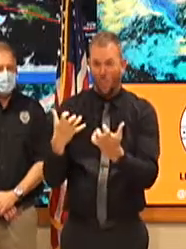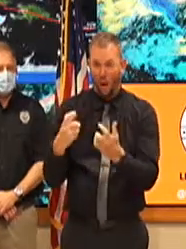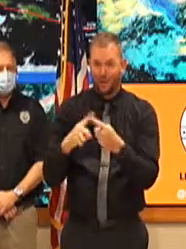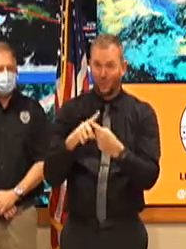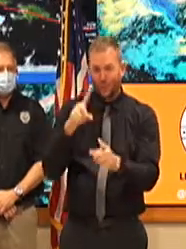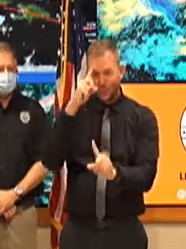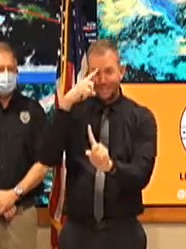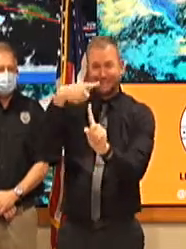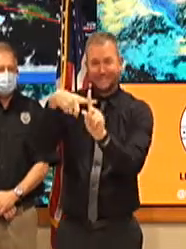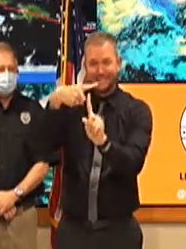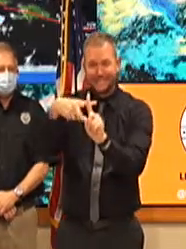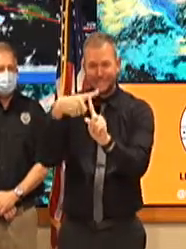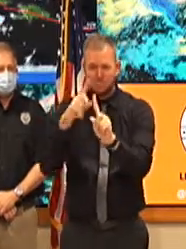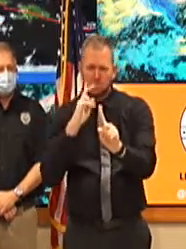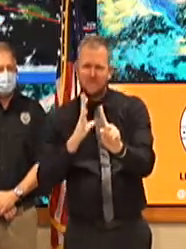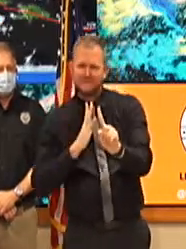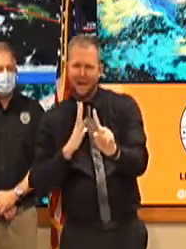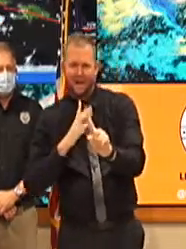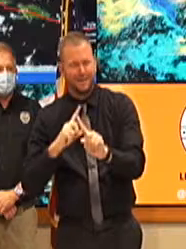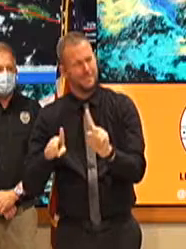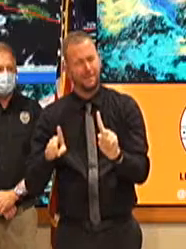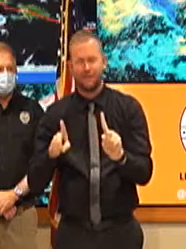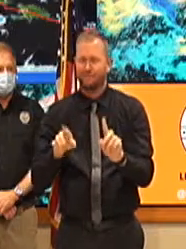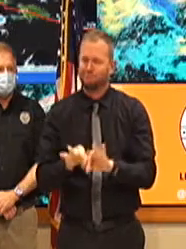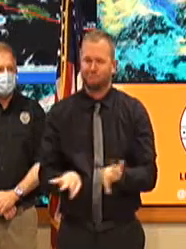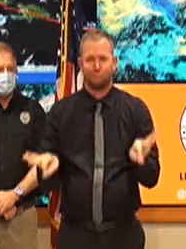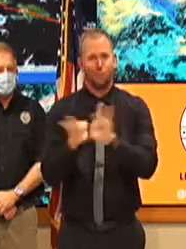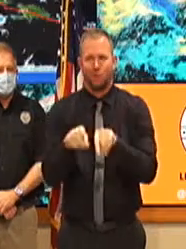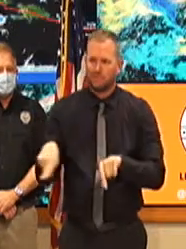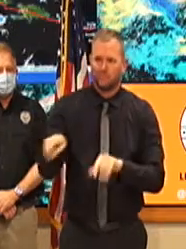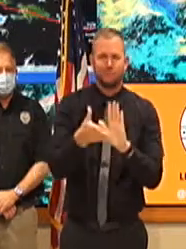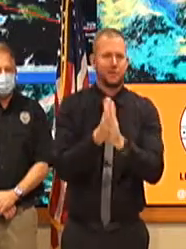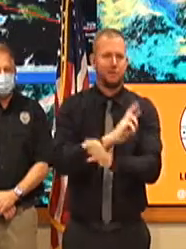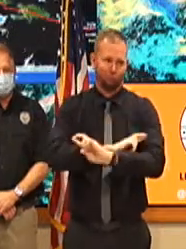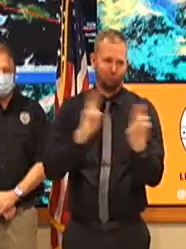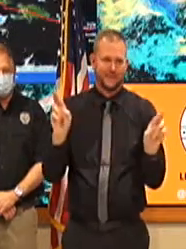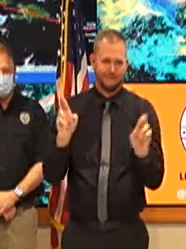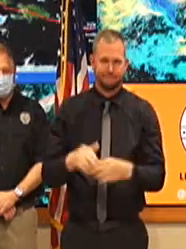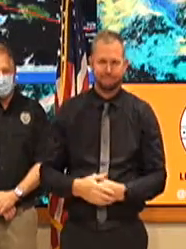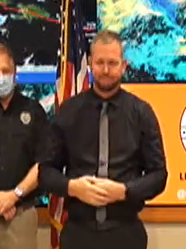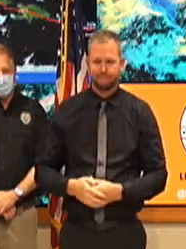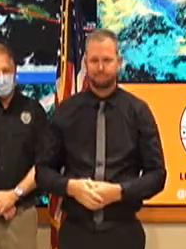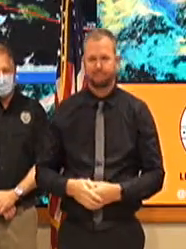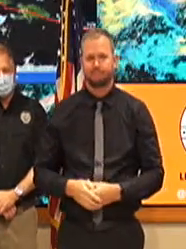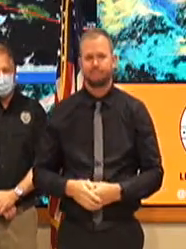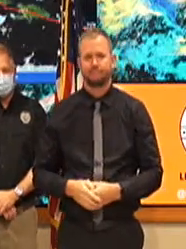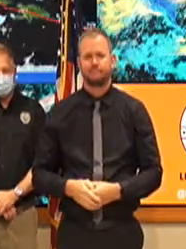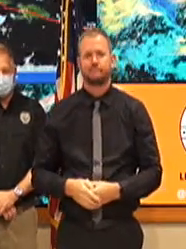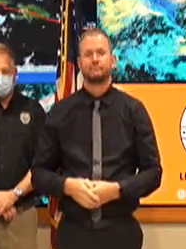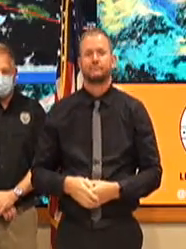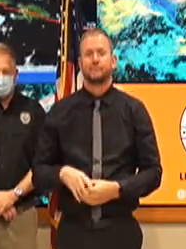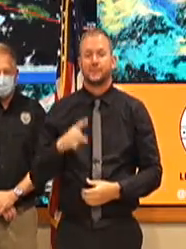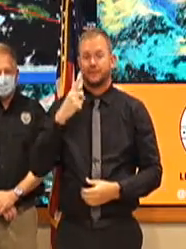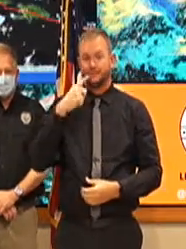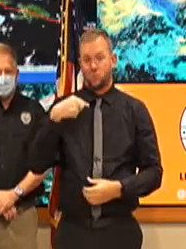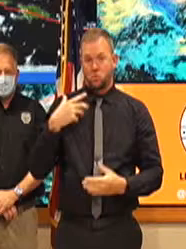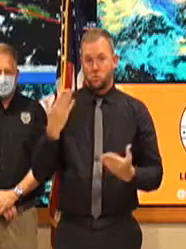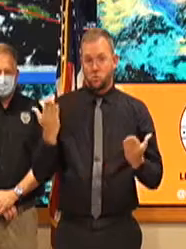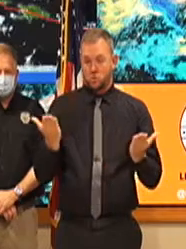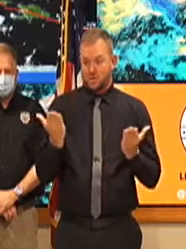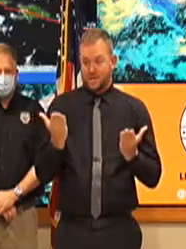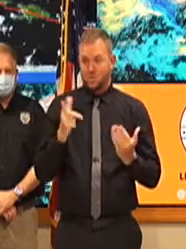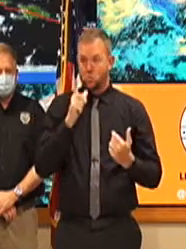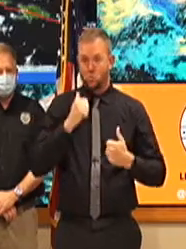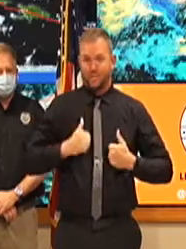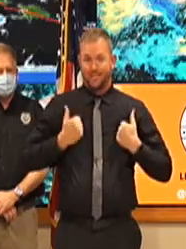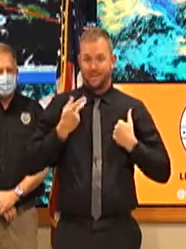ourselves unprepared for the worst case scenario, which is certainly possible. For us here in Harris County, depending on the final